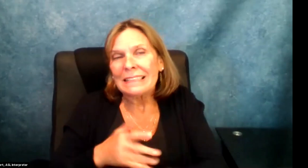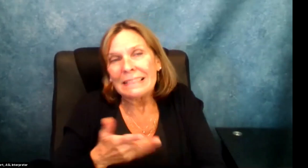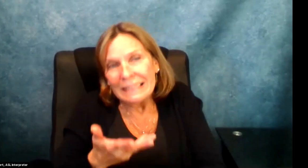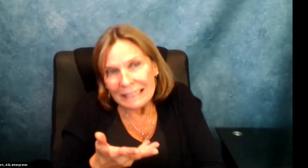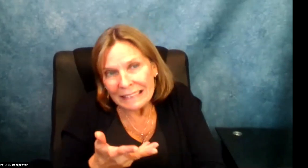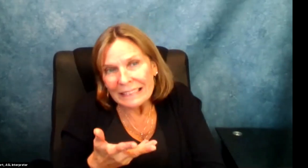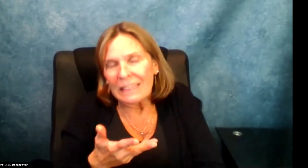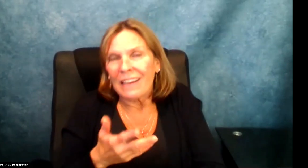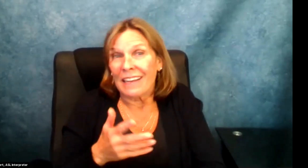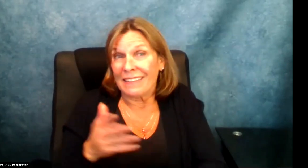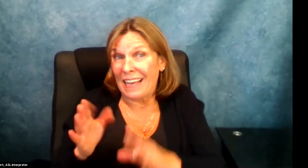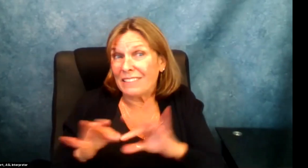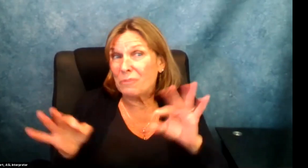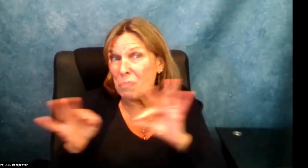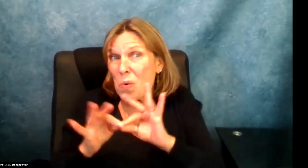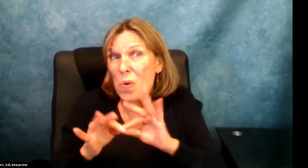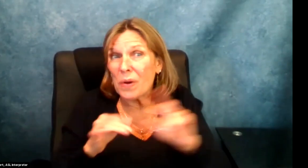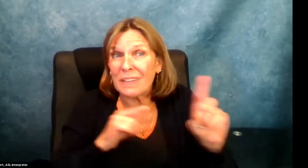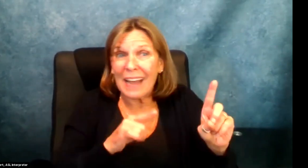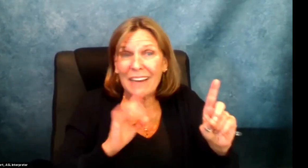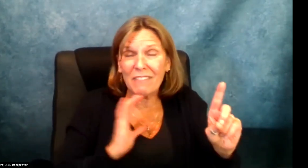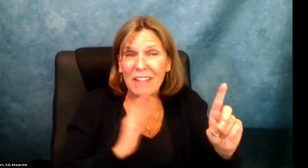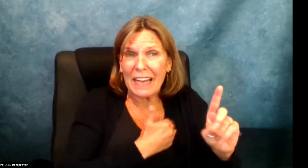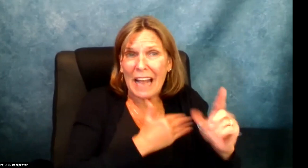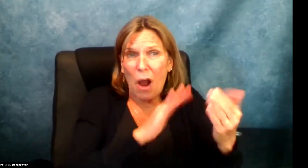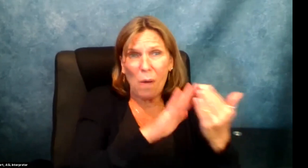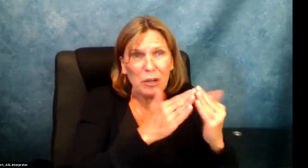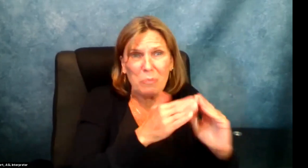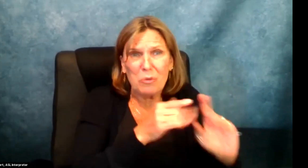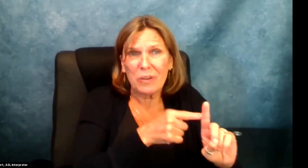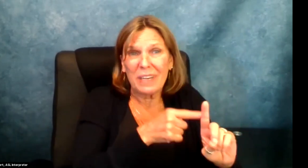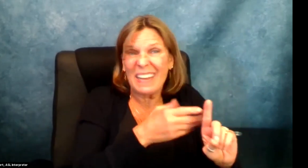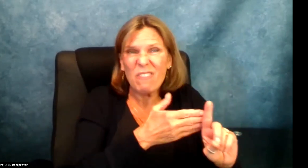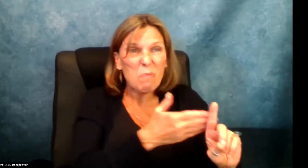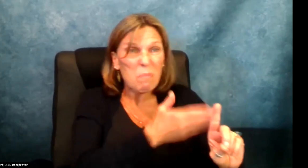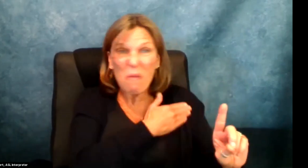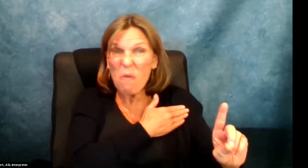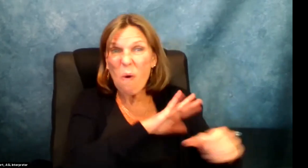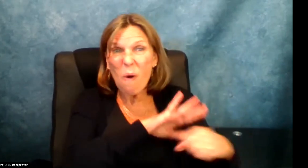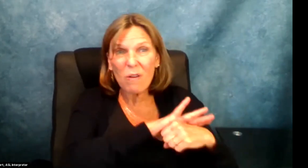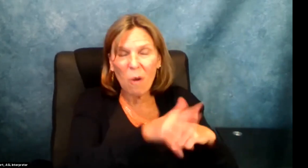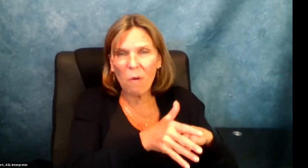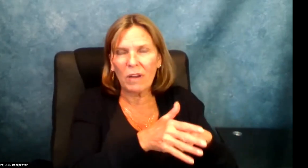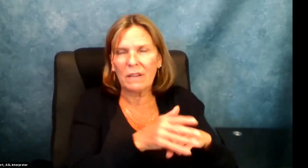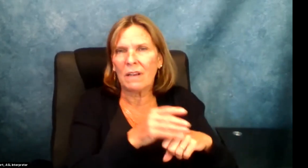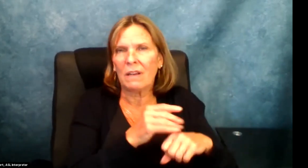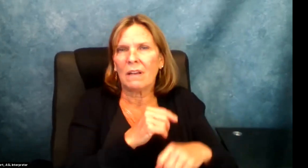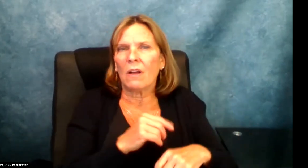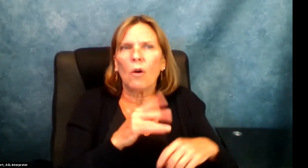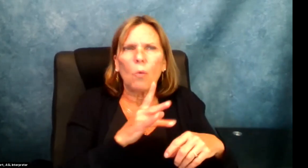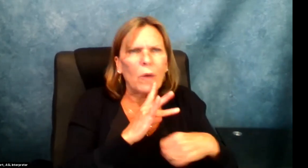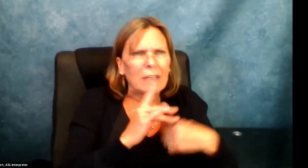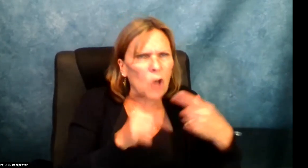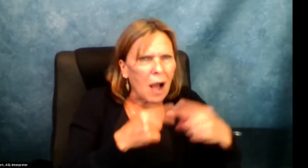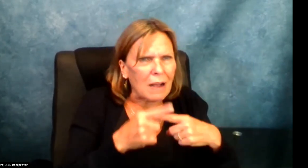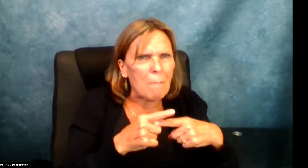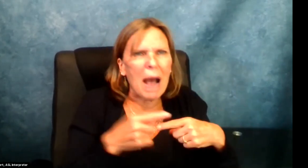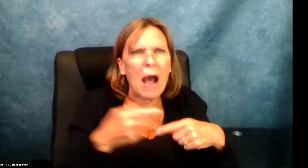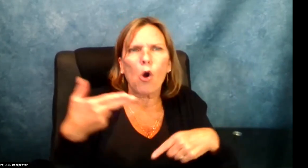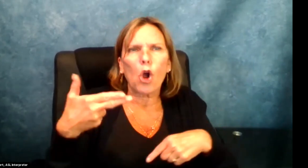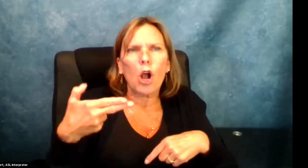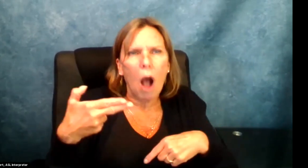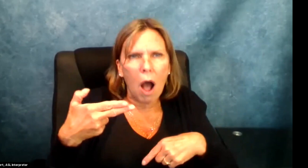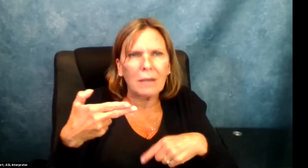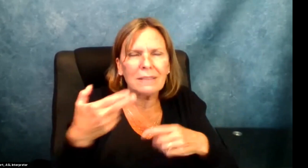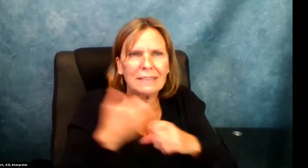ours, some other topics that are here well before COVID. We talk about gun safety and prevention. We talk